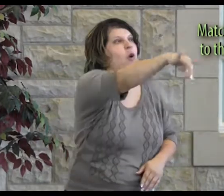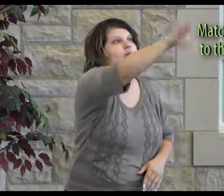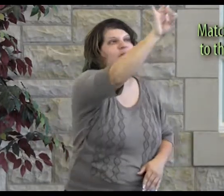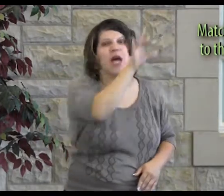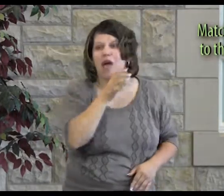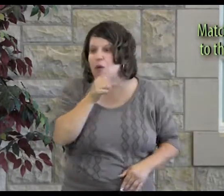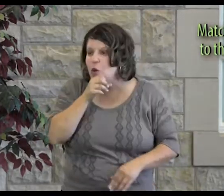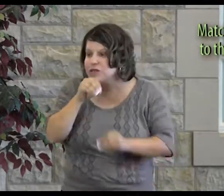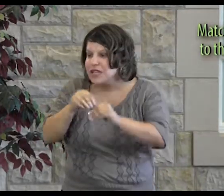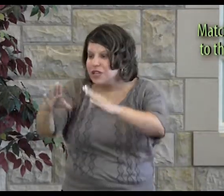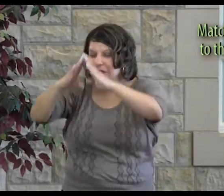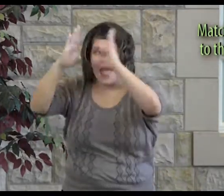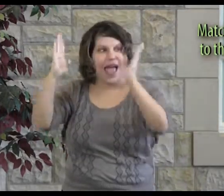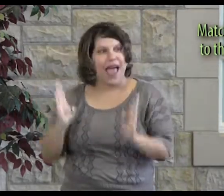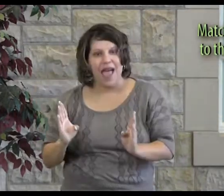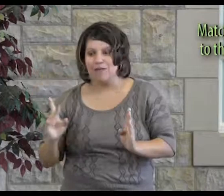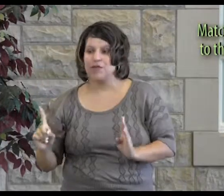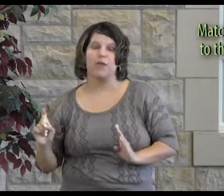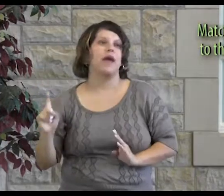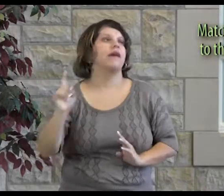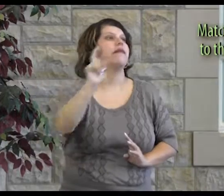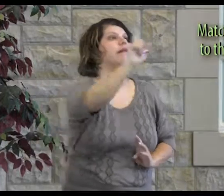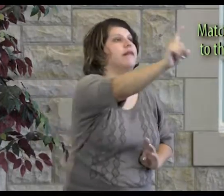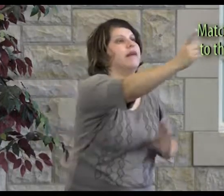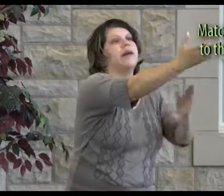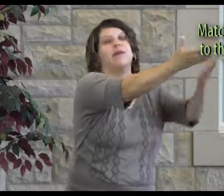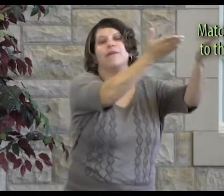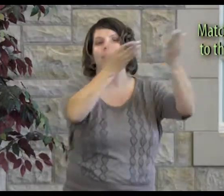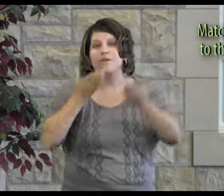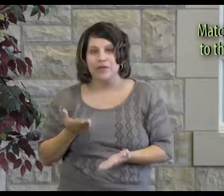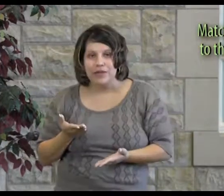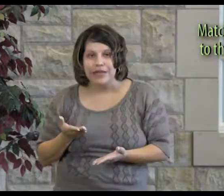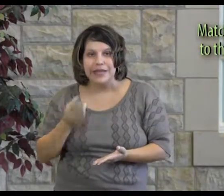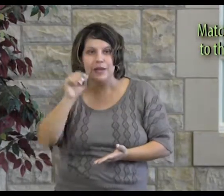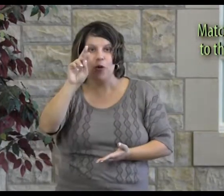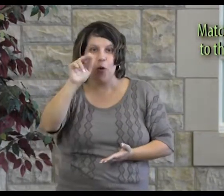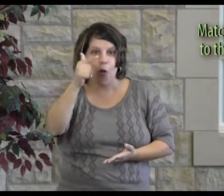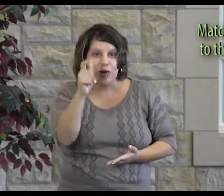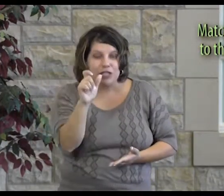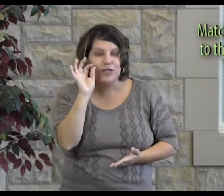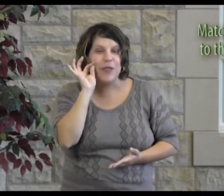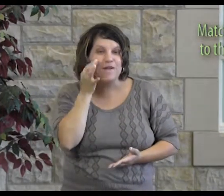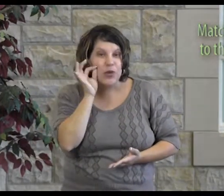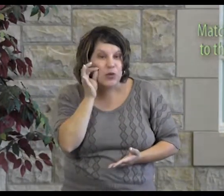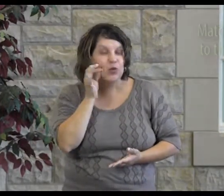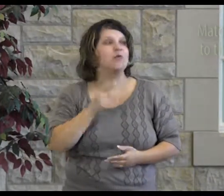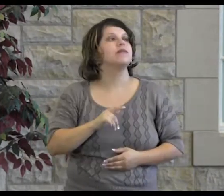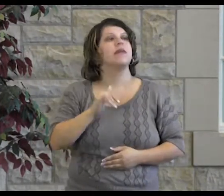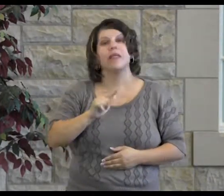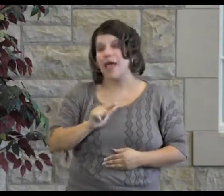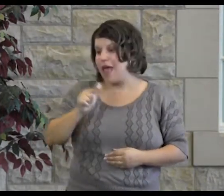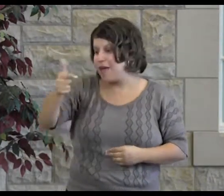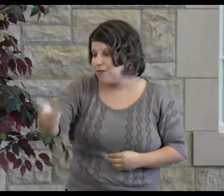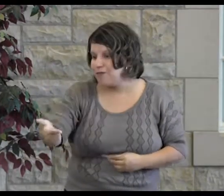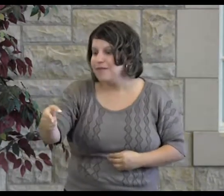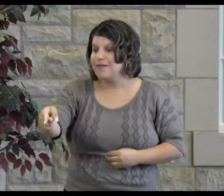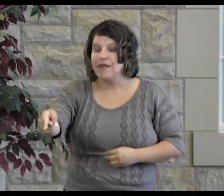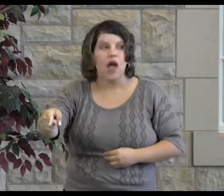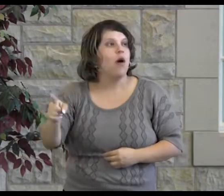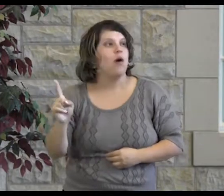then you ask the child to go actually find an orange in the home and have them bring it to you. Bring the actual fruit to you, and then the